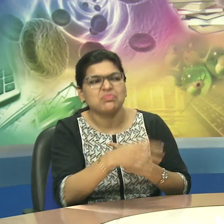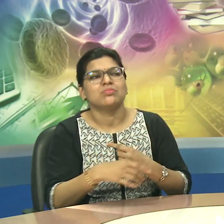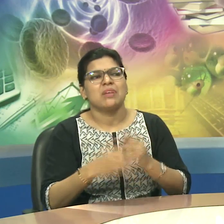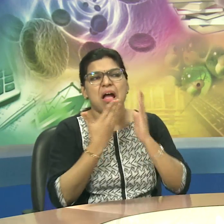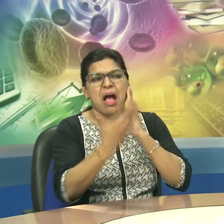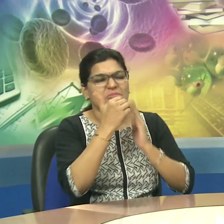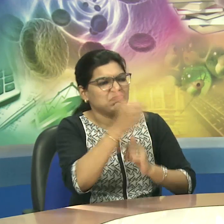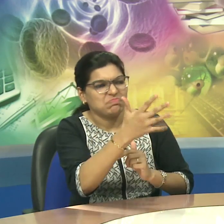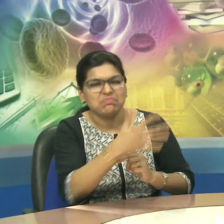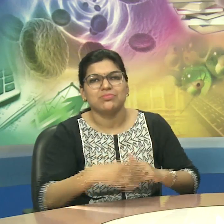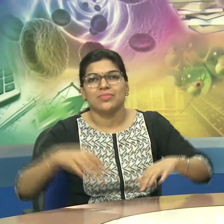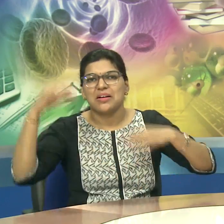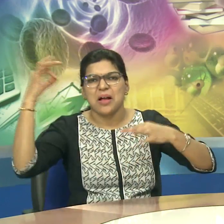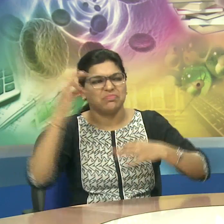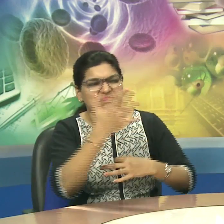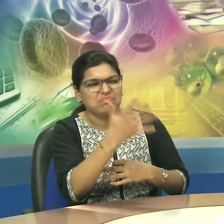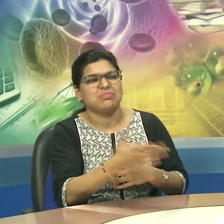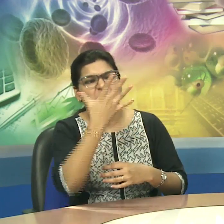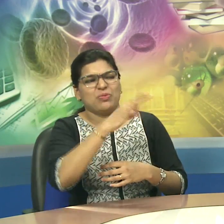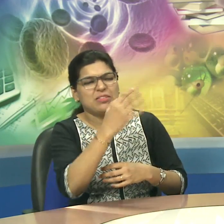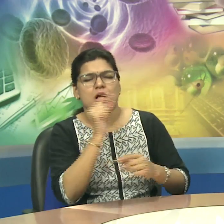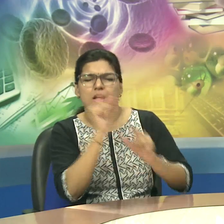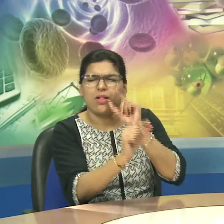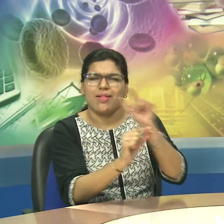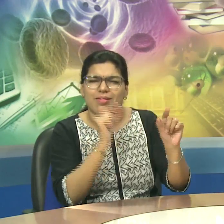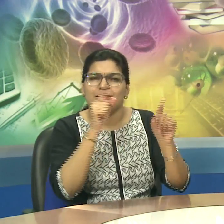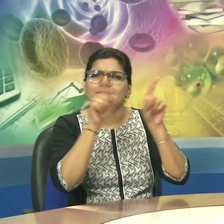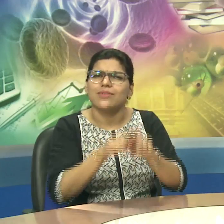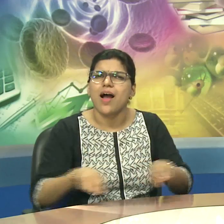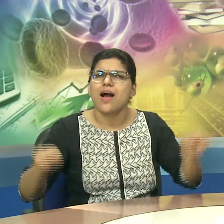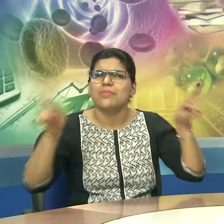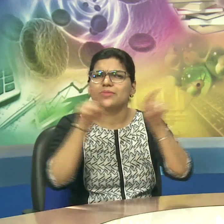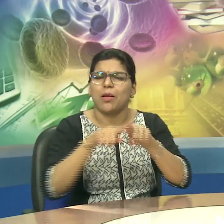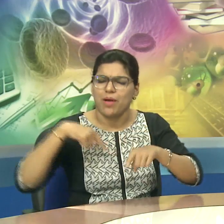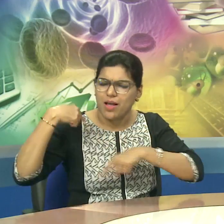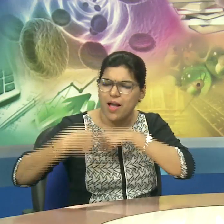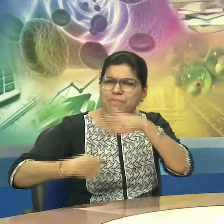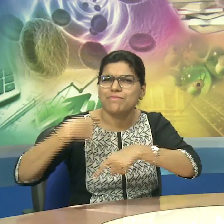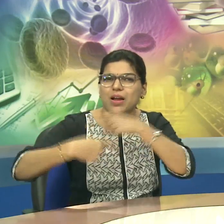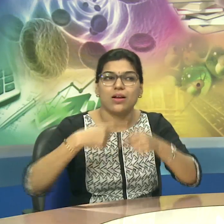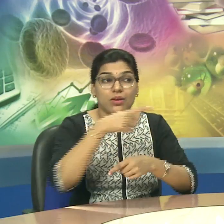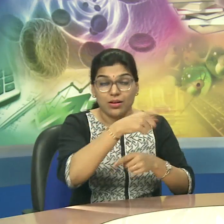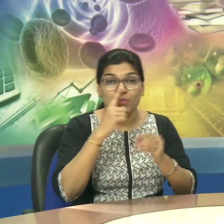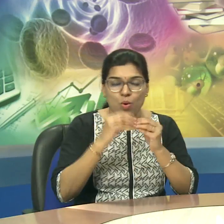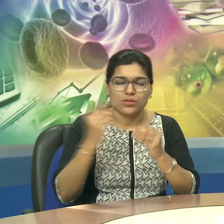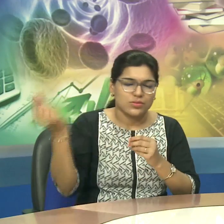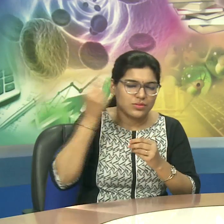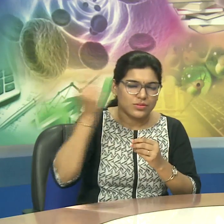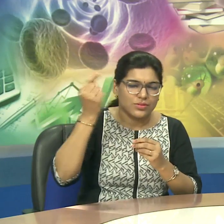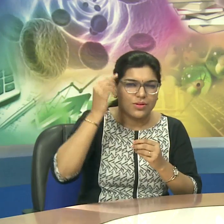So we can say the parrot had learned to talk after all, because that repeat